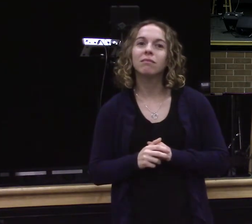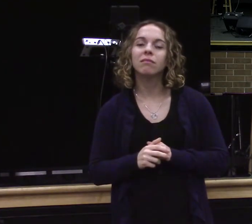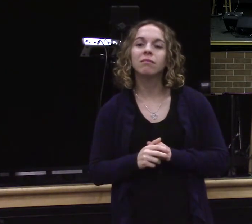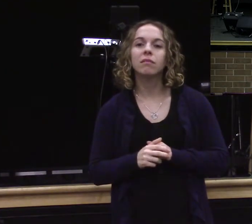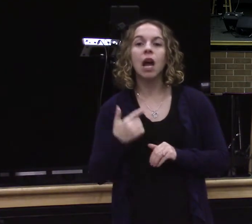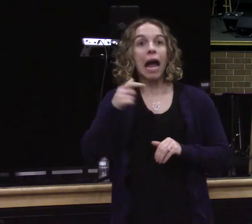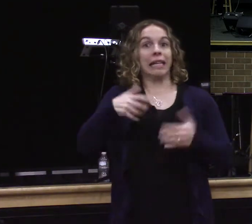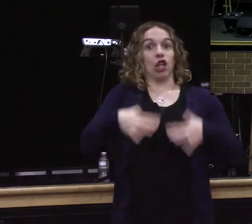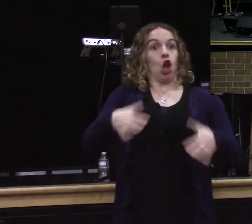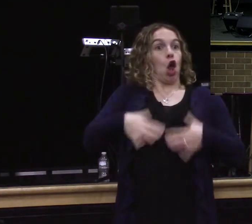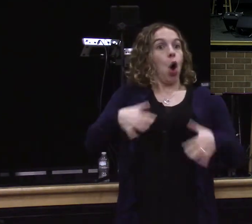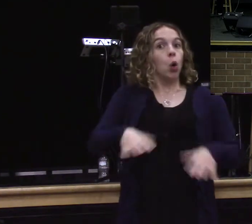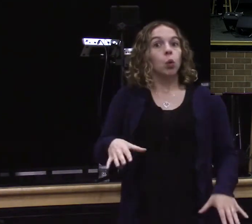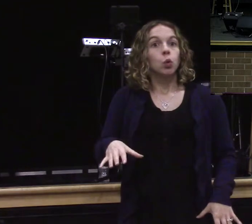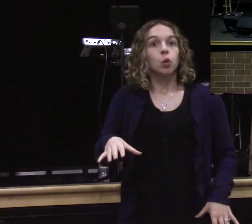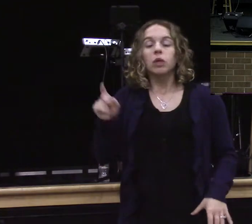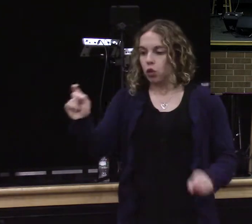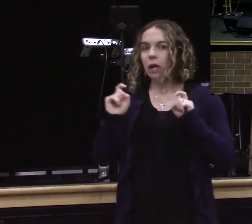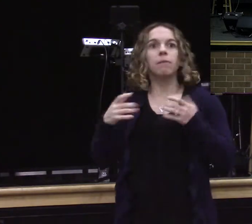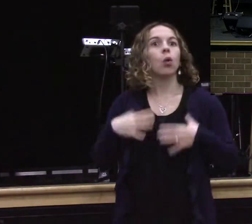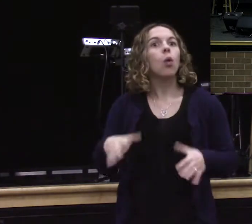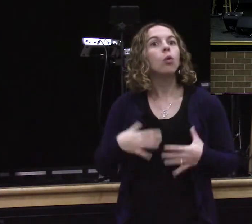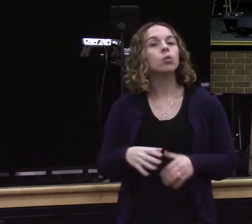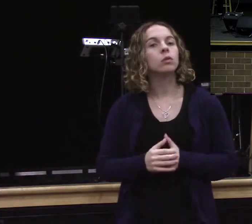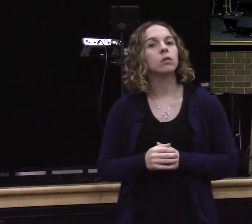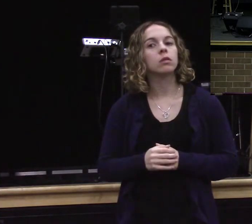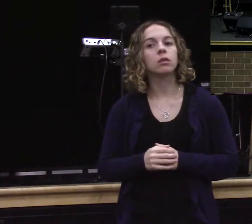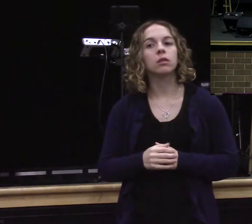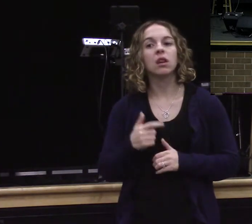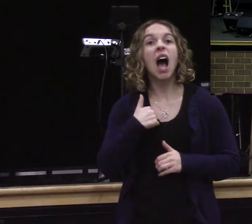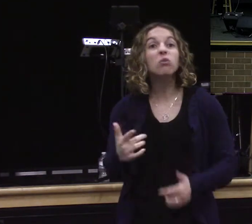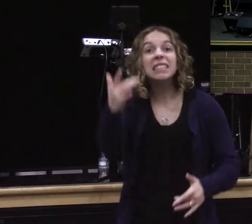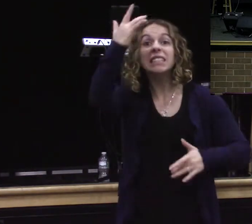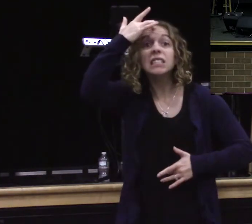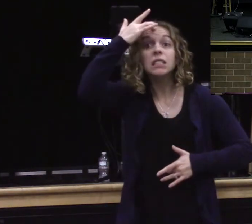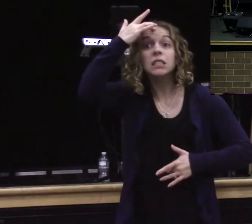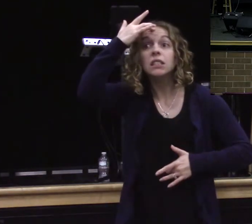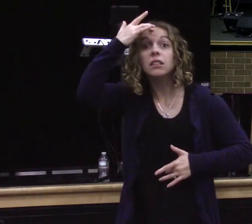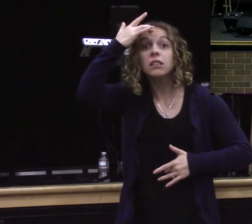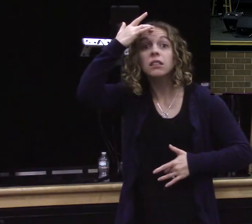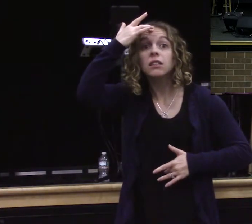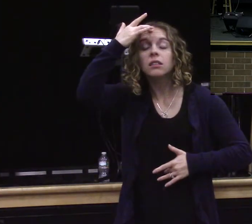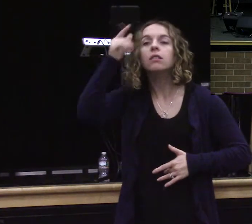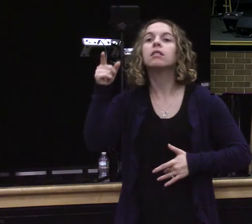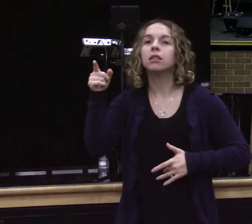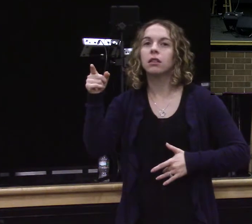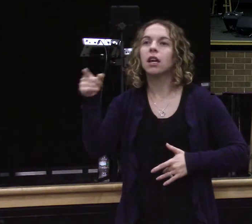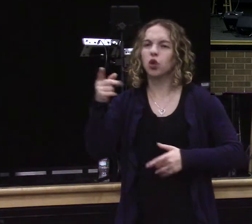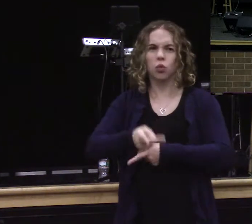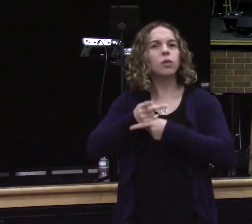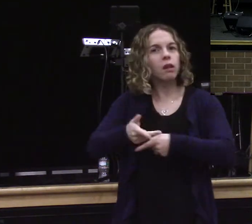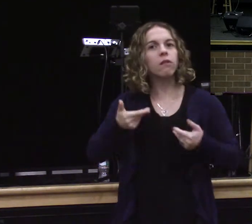I needed clothes. And you clothed me. I was sick. And you looked